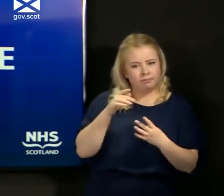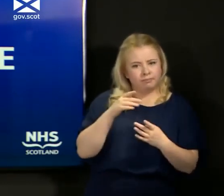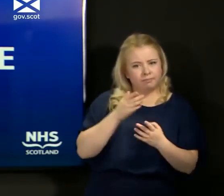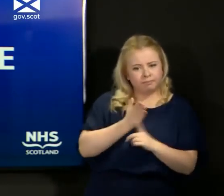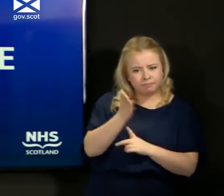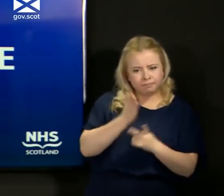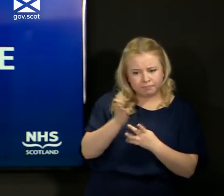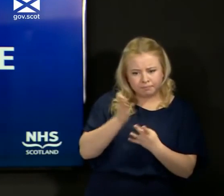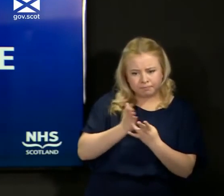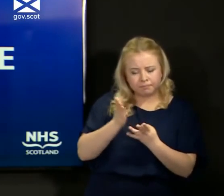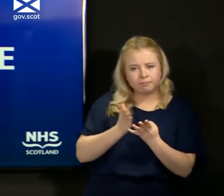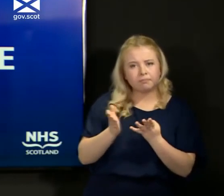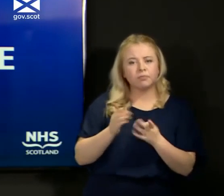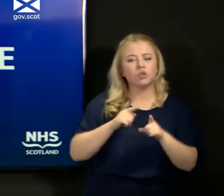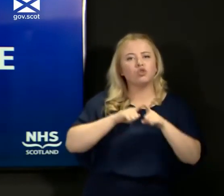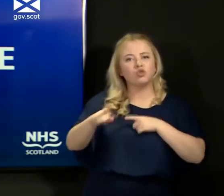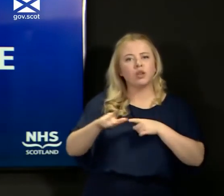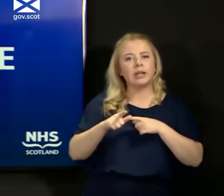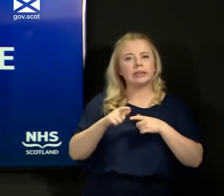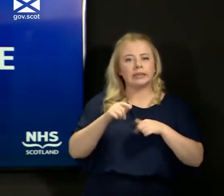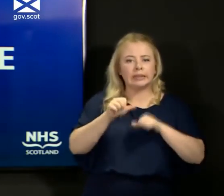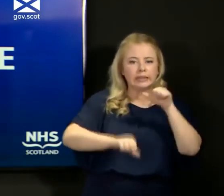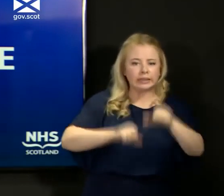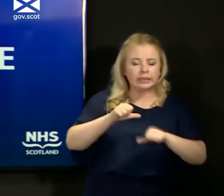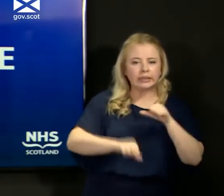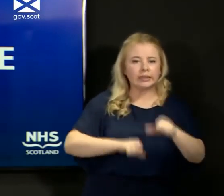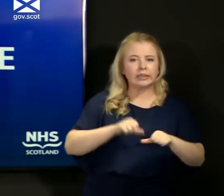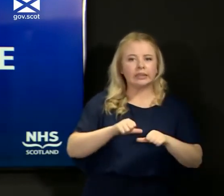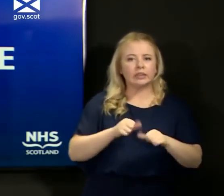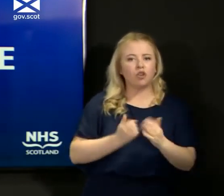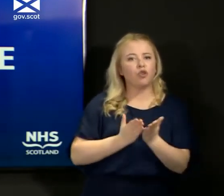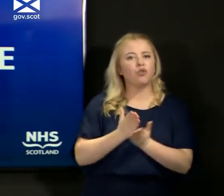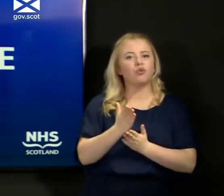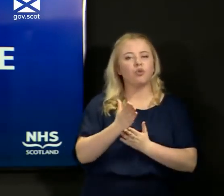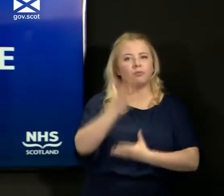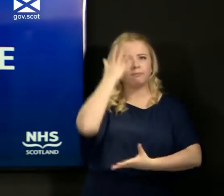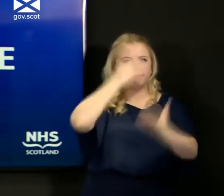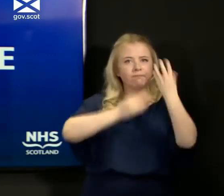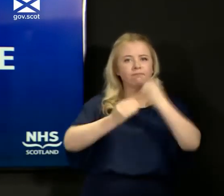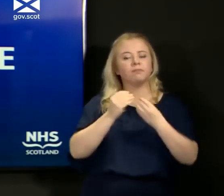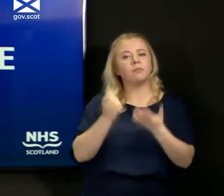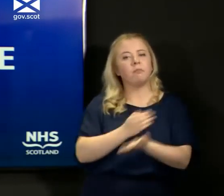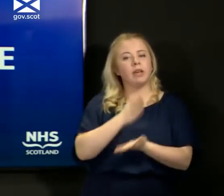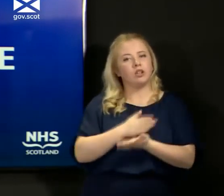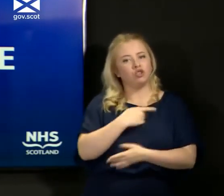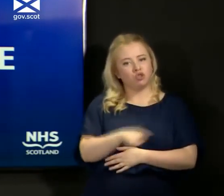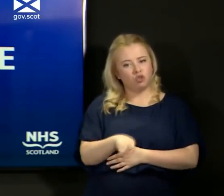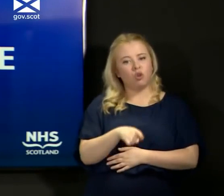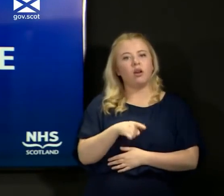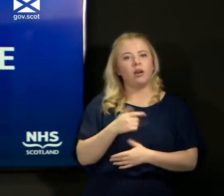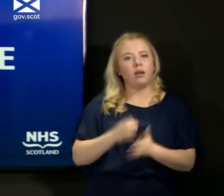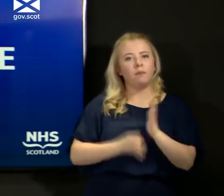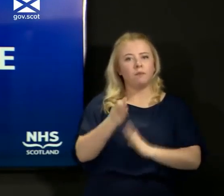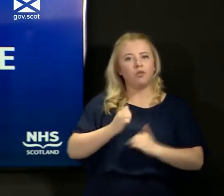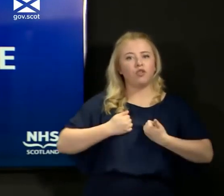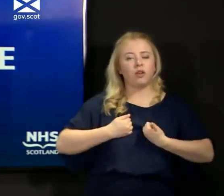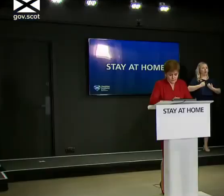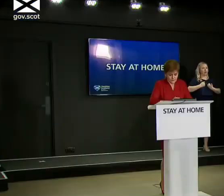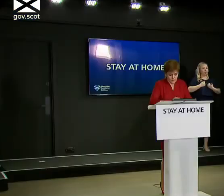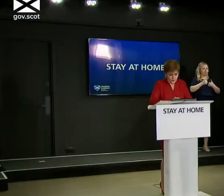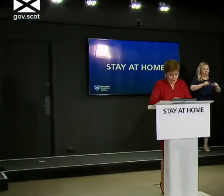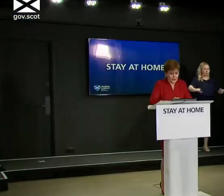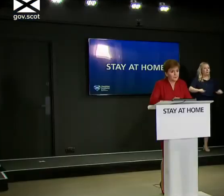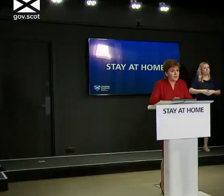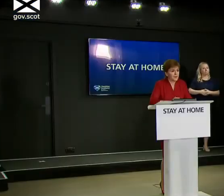steps that are necessary as we develop this learning to make sure that we are improving our record on